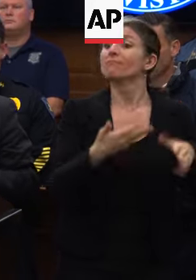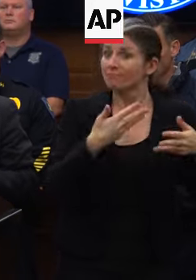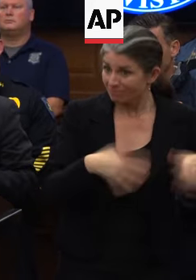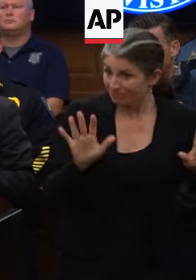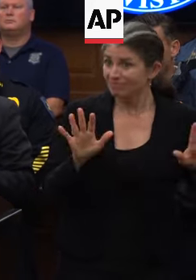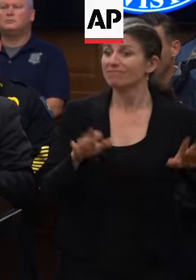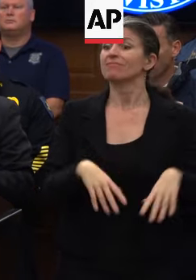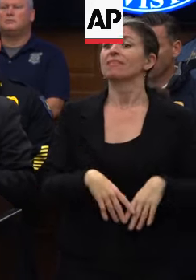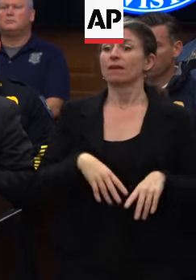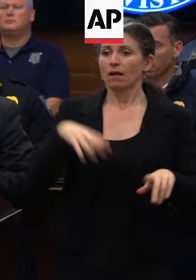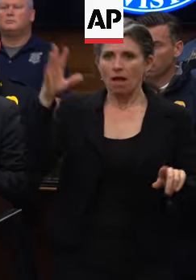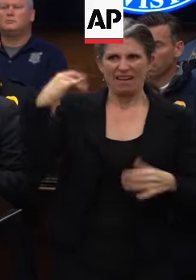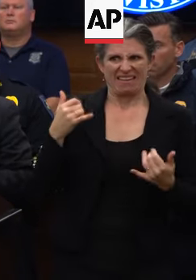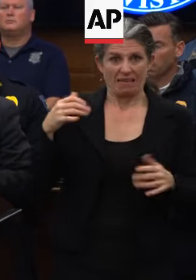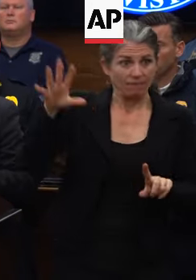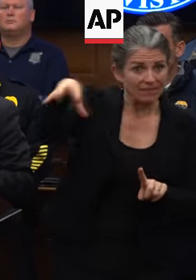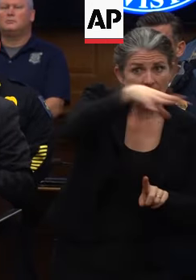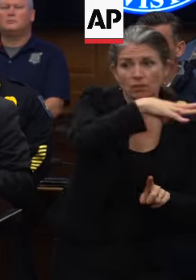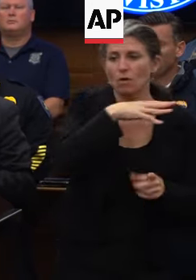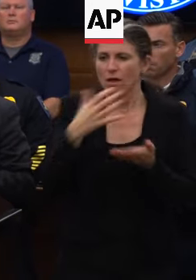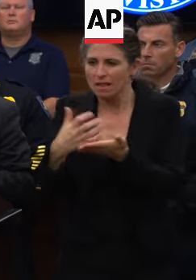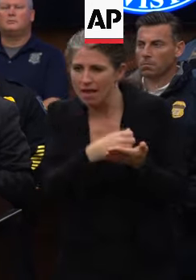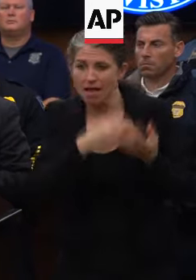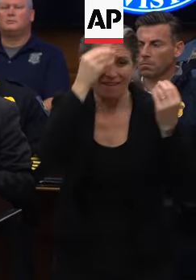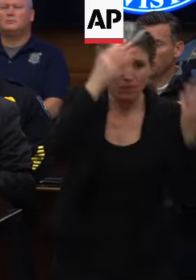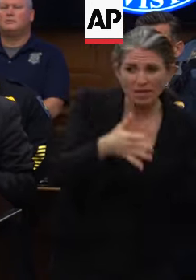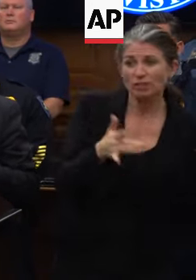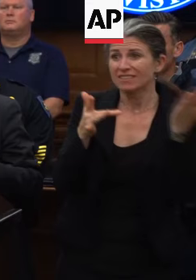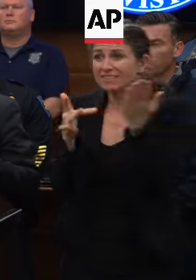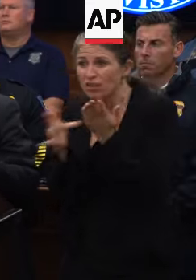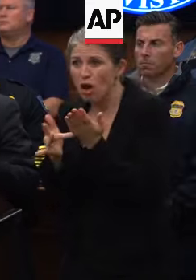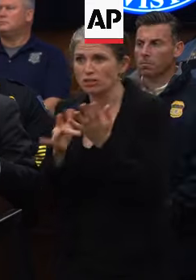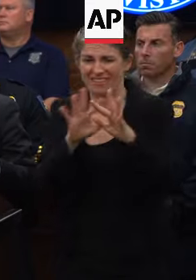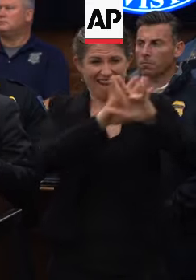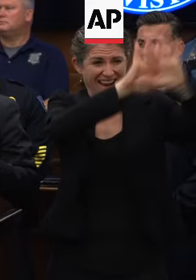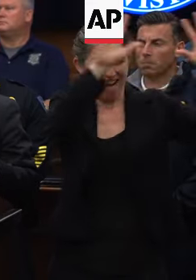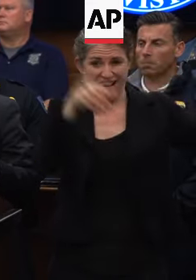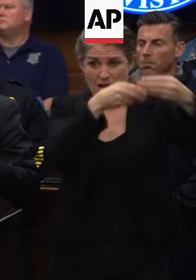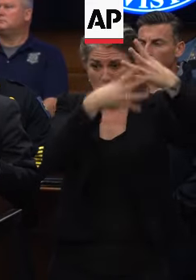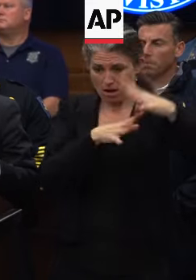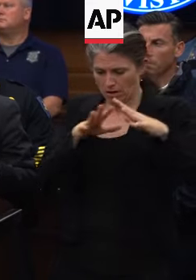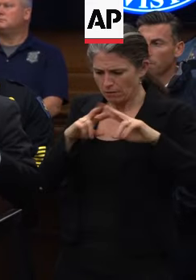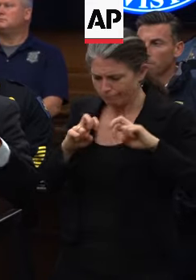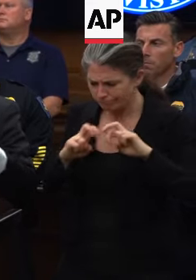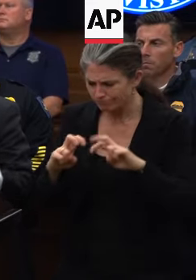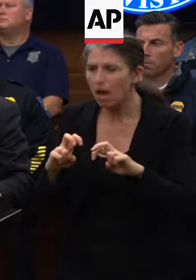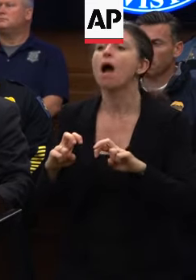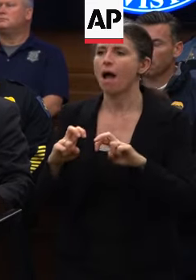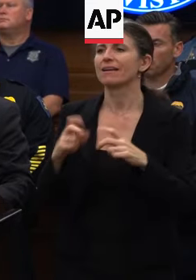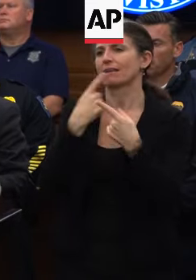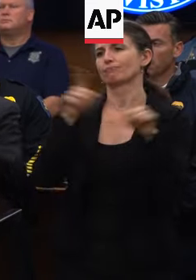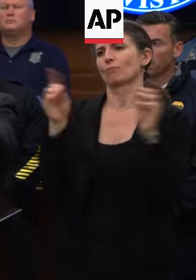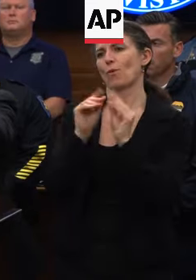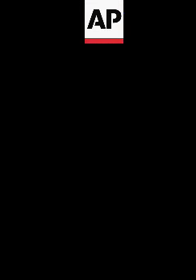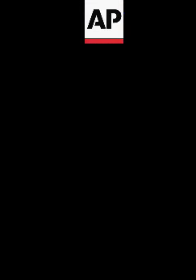need to look at the various pieces of technology that are in play here in hopes that that gives us some additional information around some of the things that you're